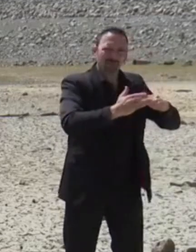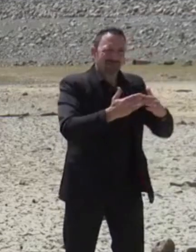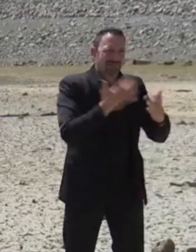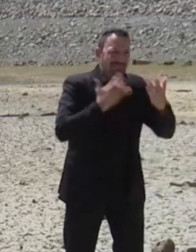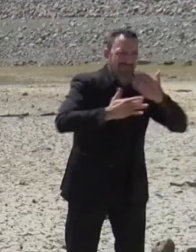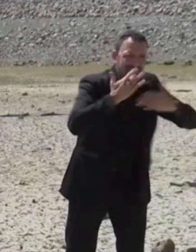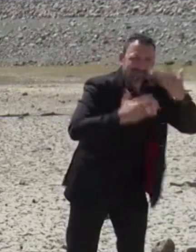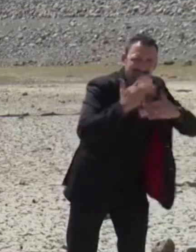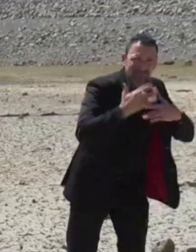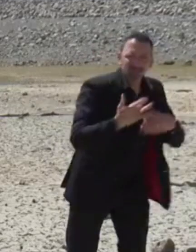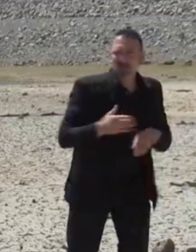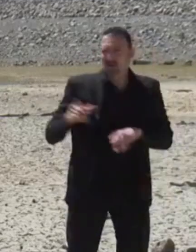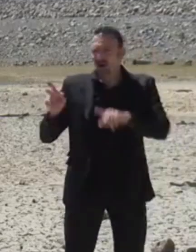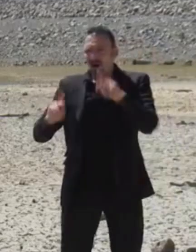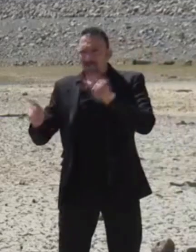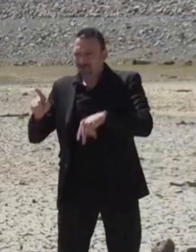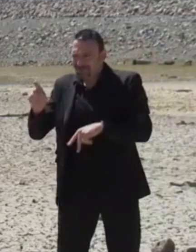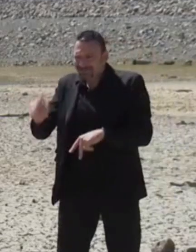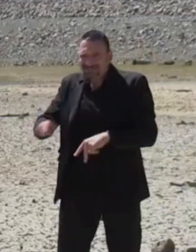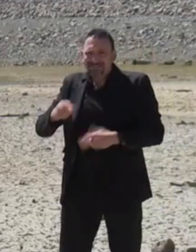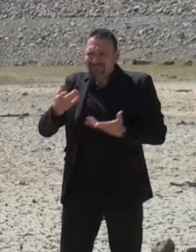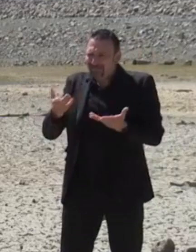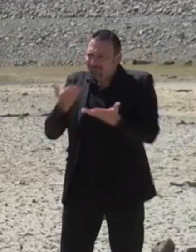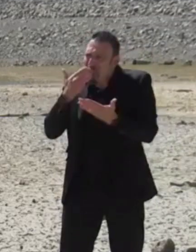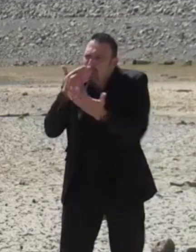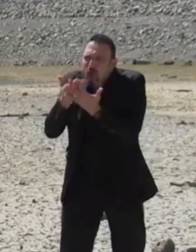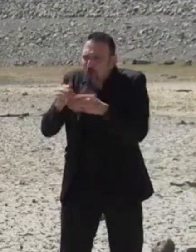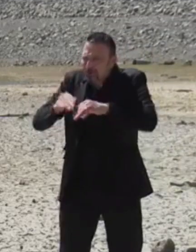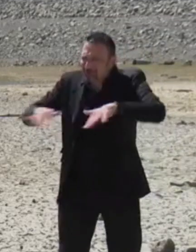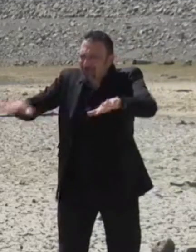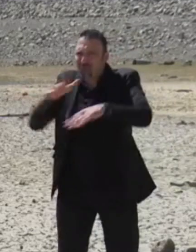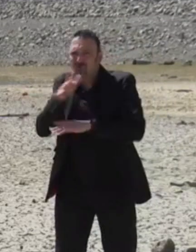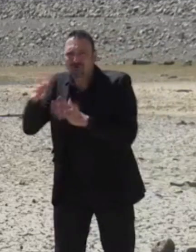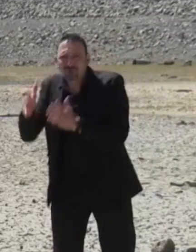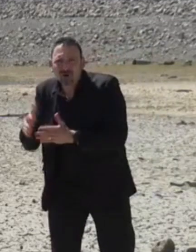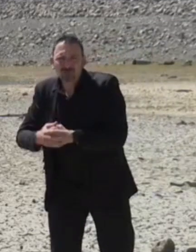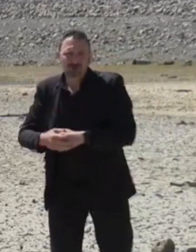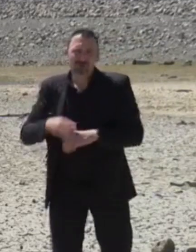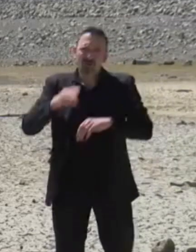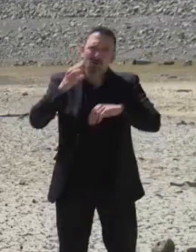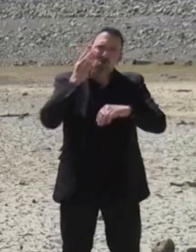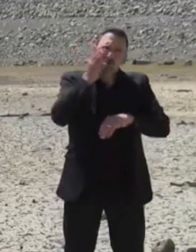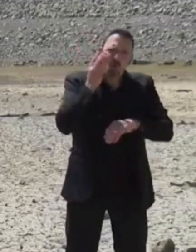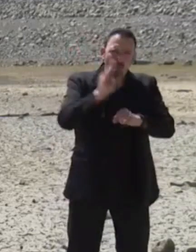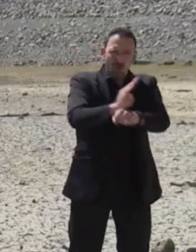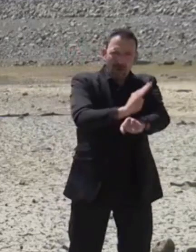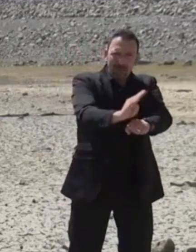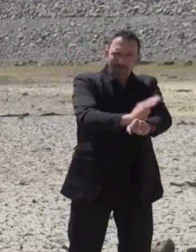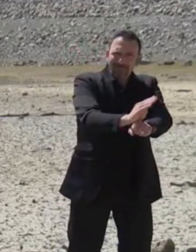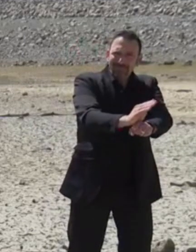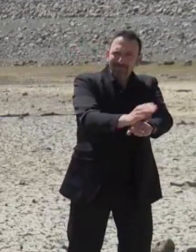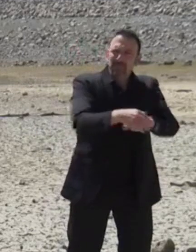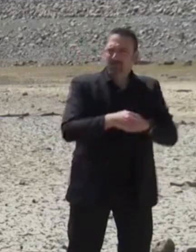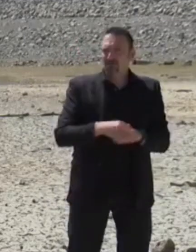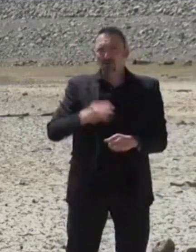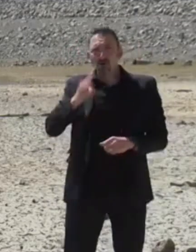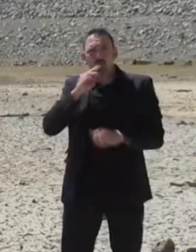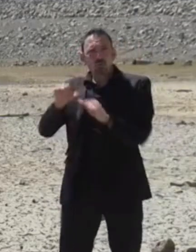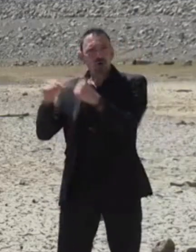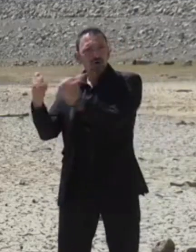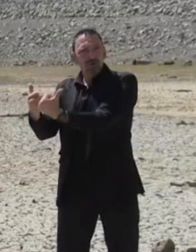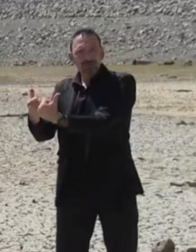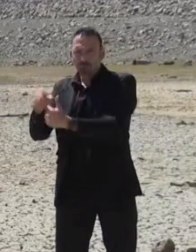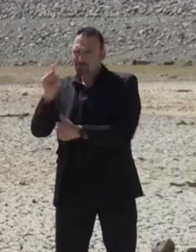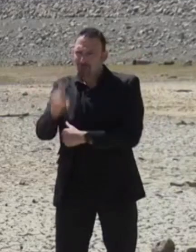want to transition from lawns to drought resilient landscaping, for farmers and ranchers, and of course, to cities and counties and water agencies that need to be